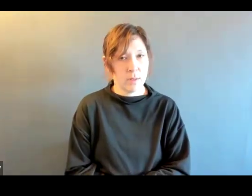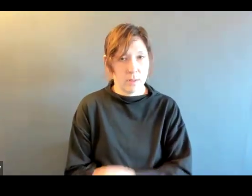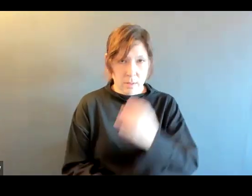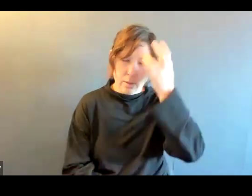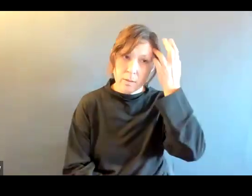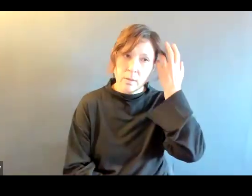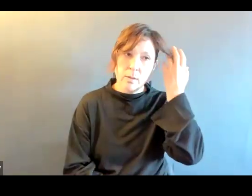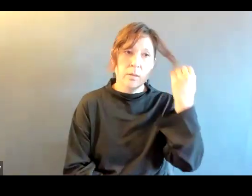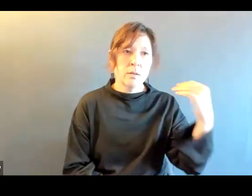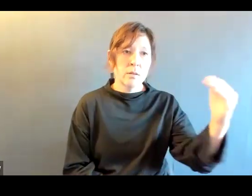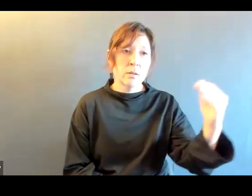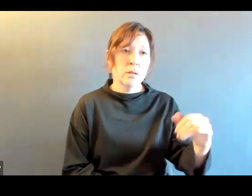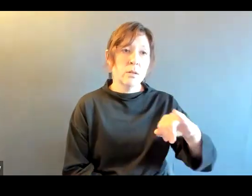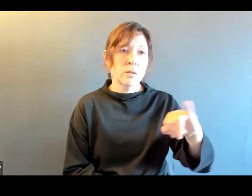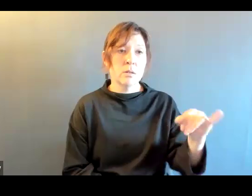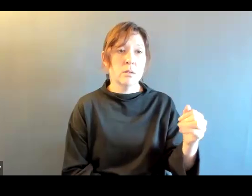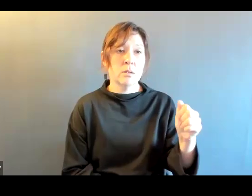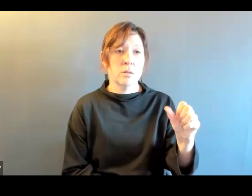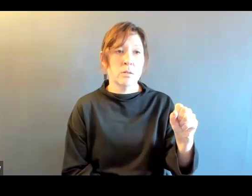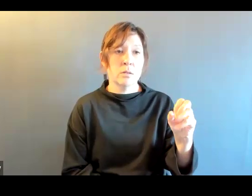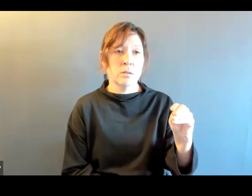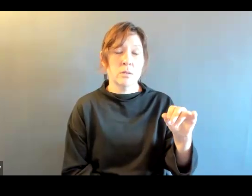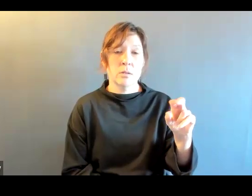Next person is Jasmine McGovern.